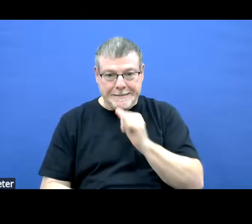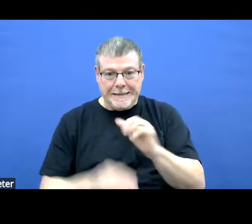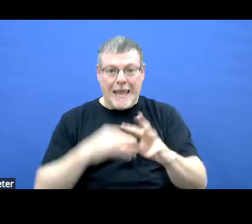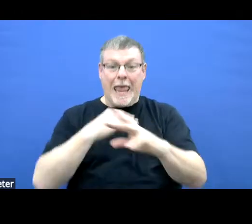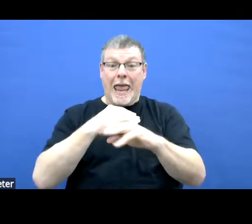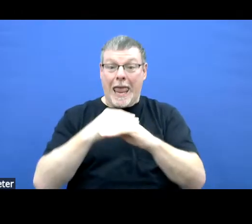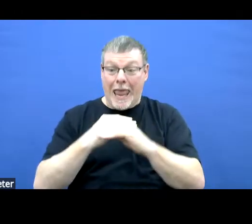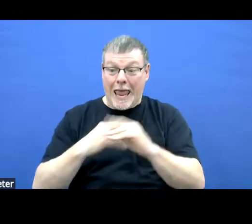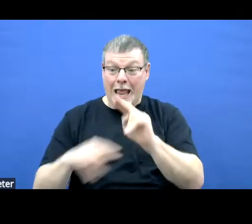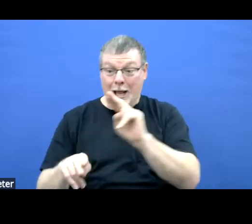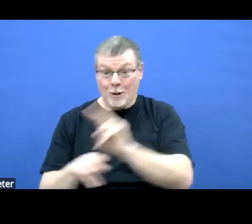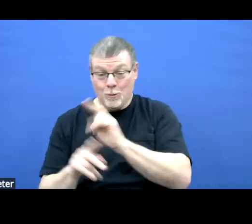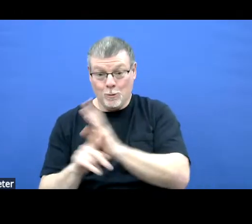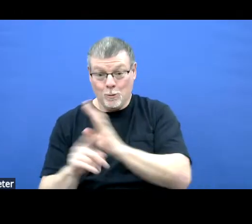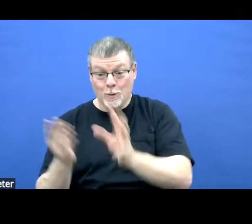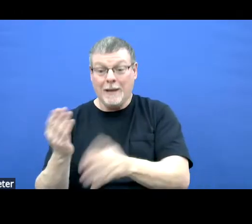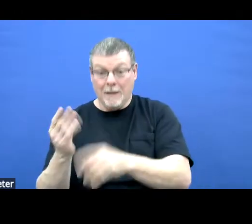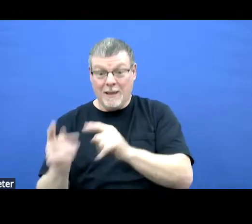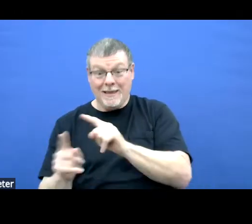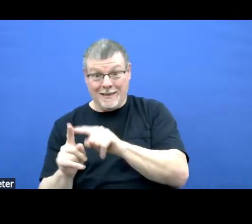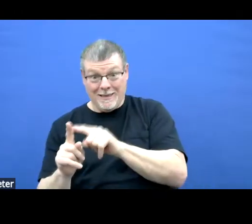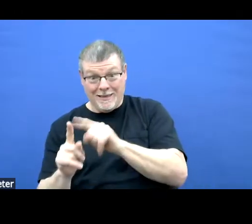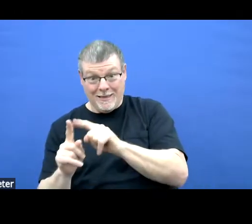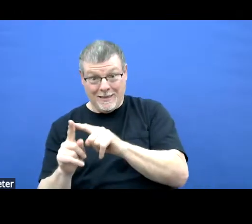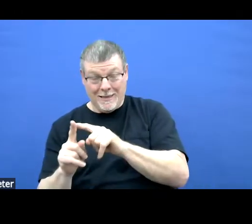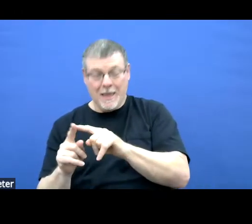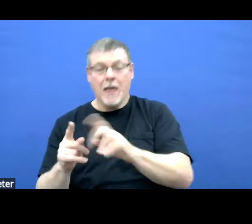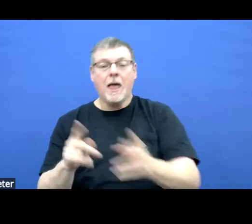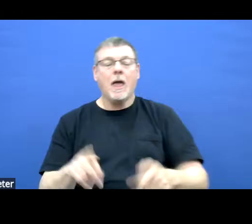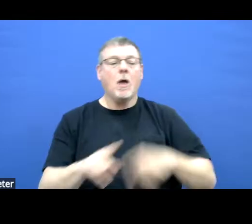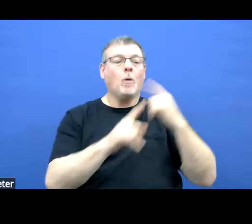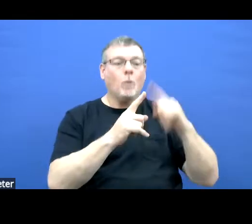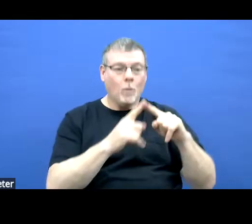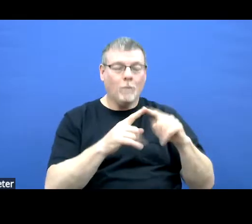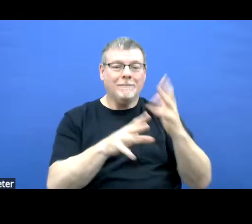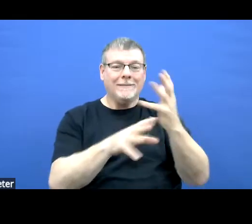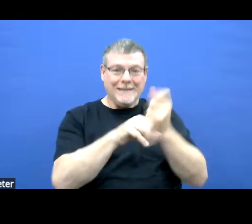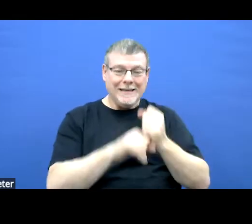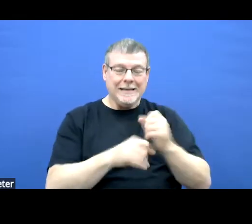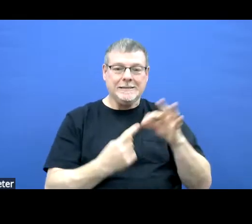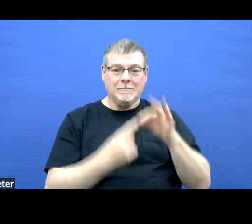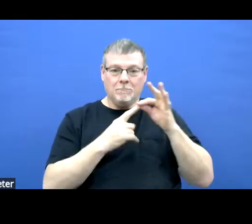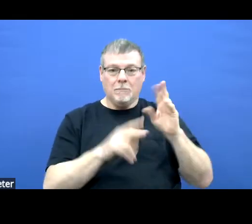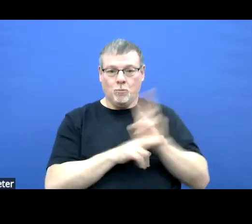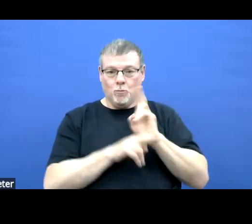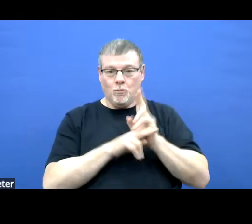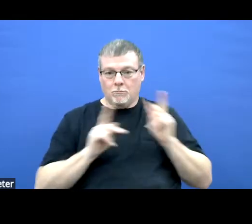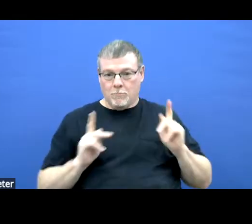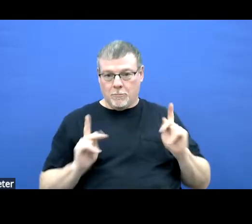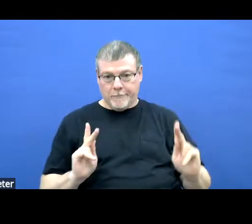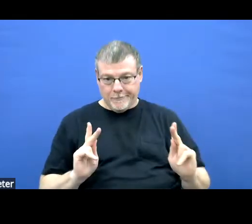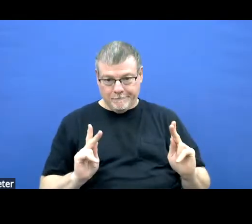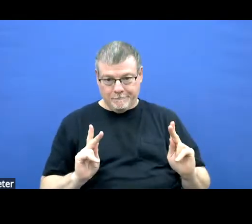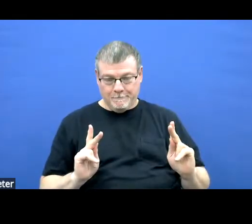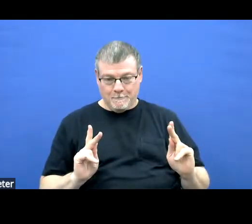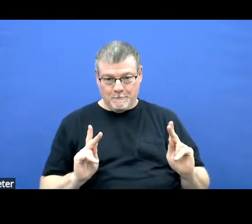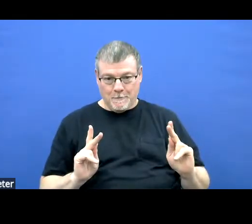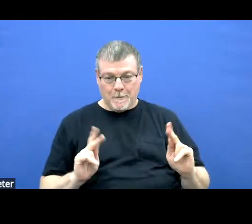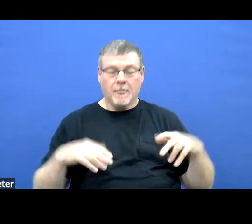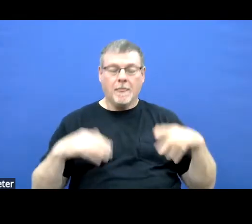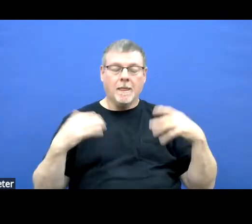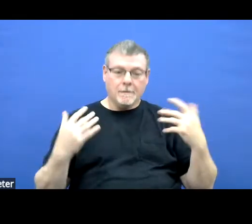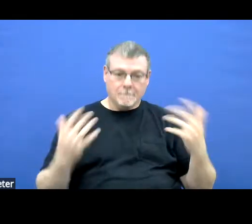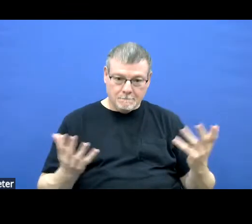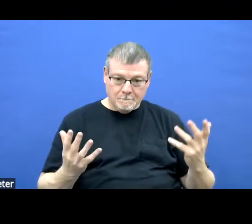those uses or additionally allowed uses upon obtaining a special use permit. As such,